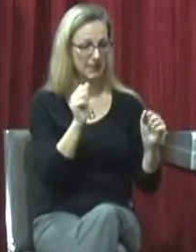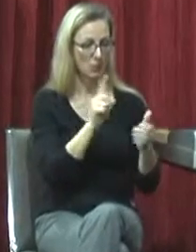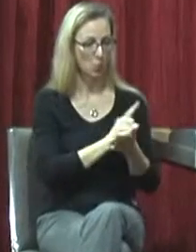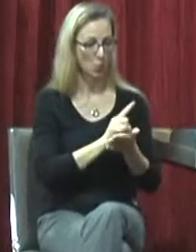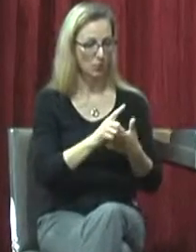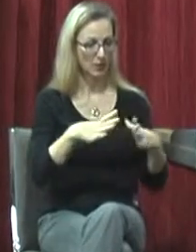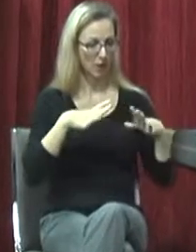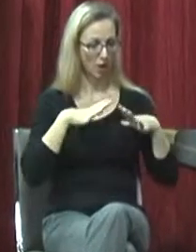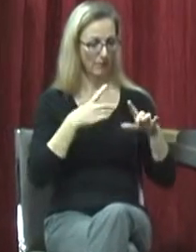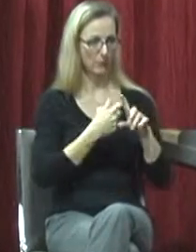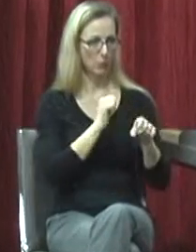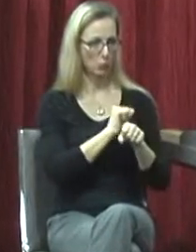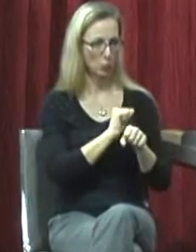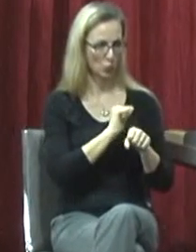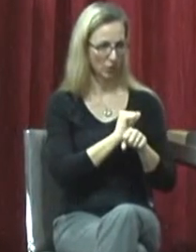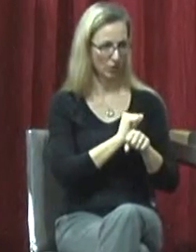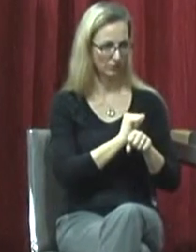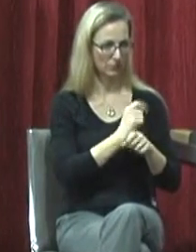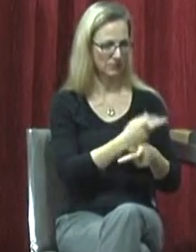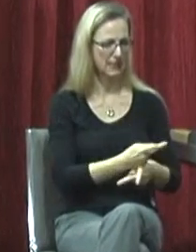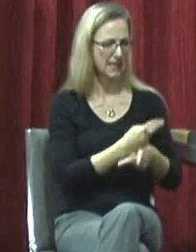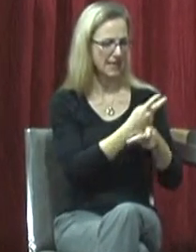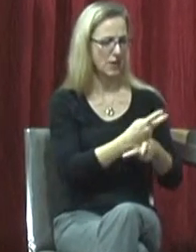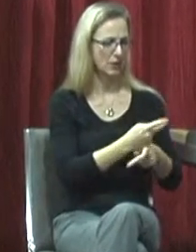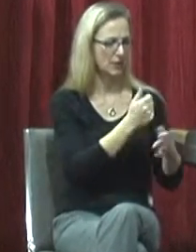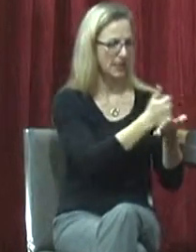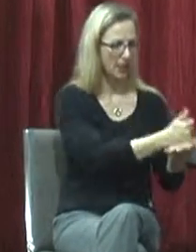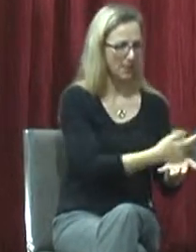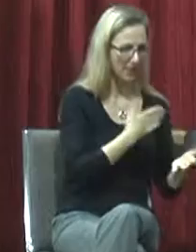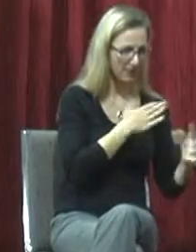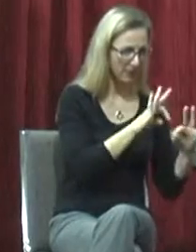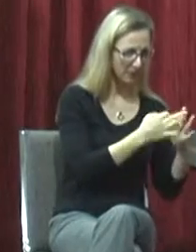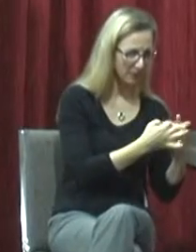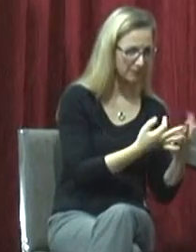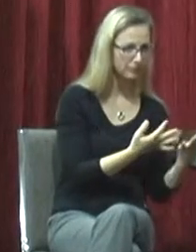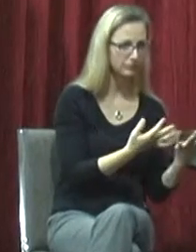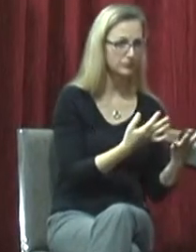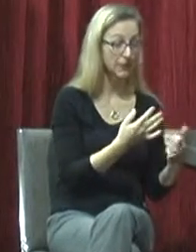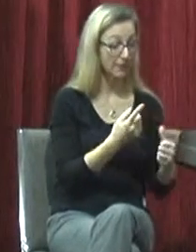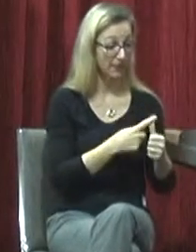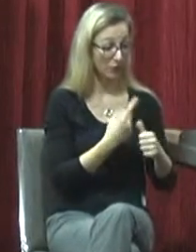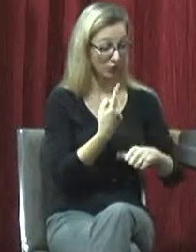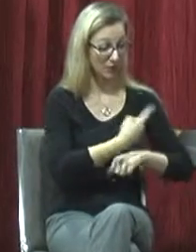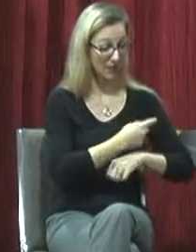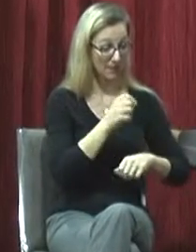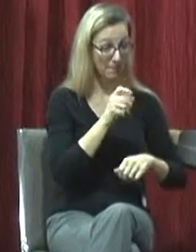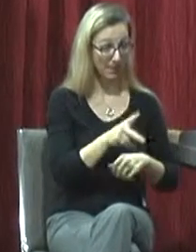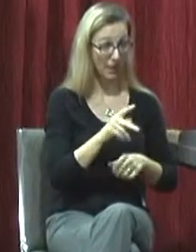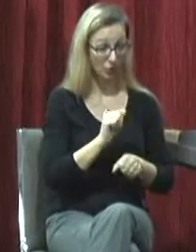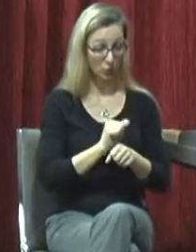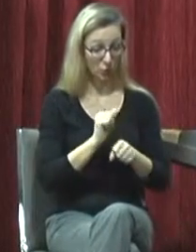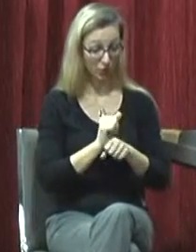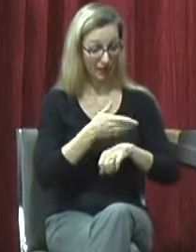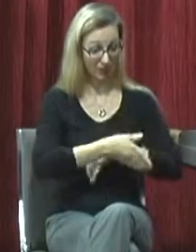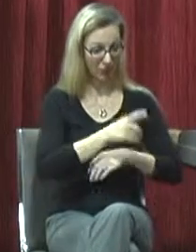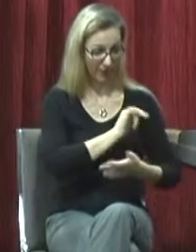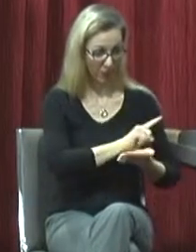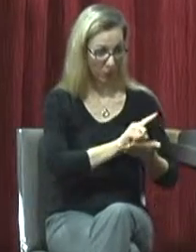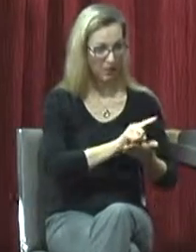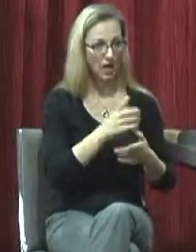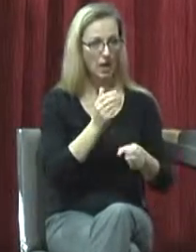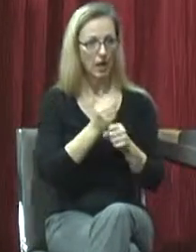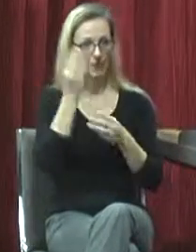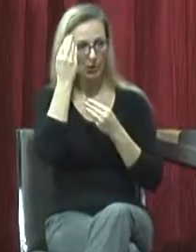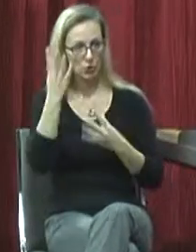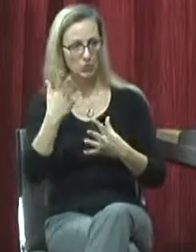from work to take care and help out my family. On my first day back to work after the week, I got the news